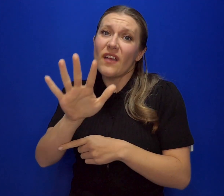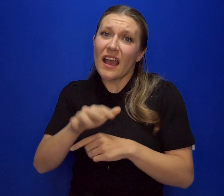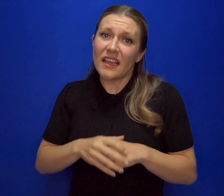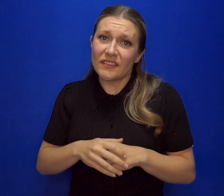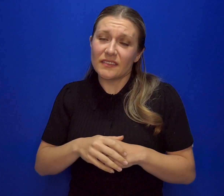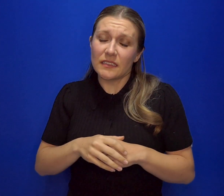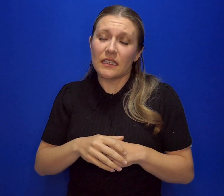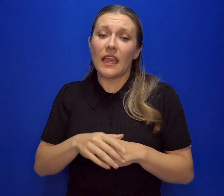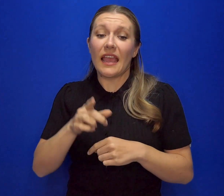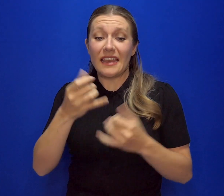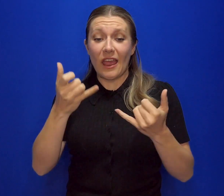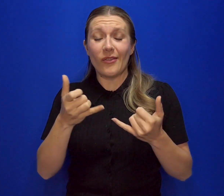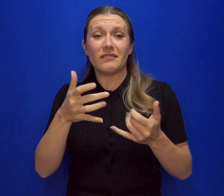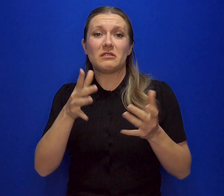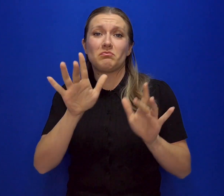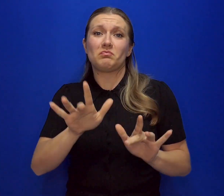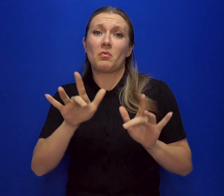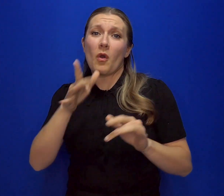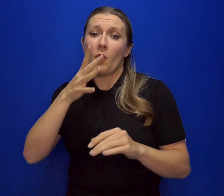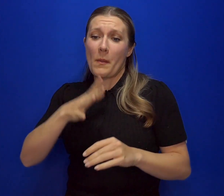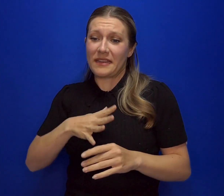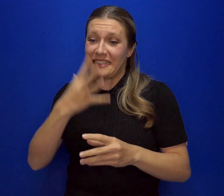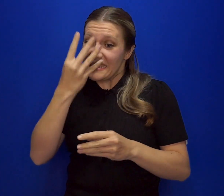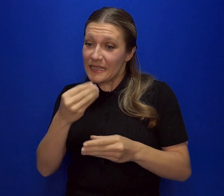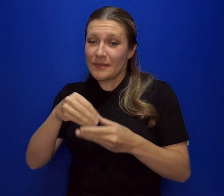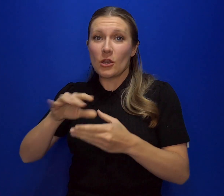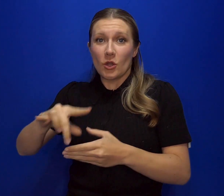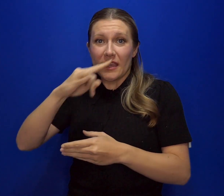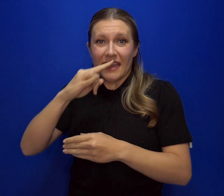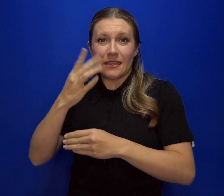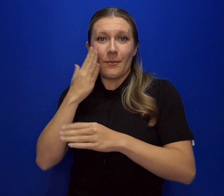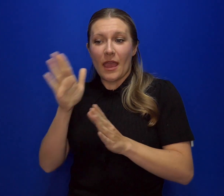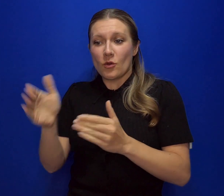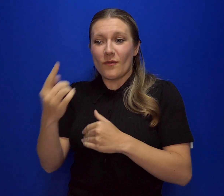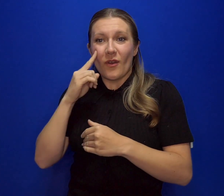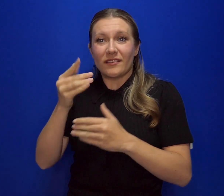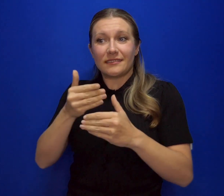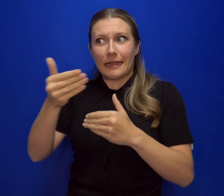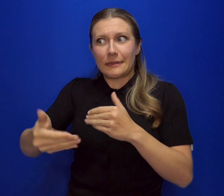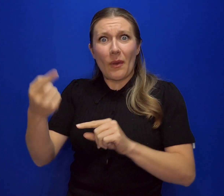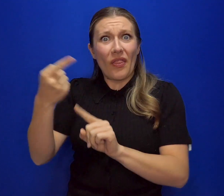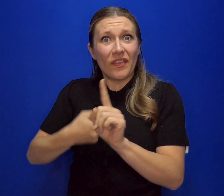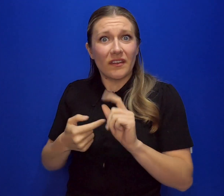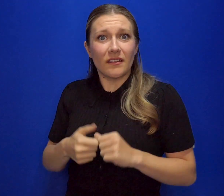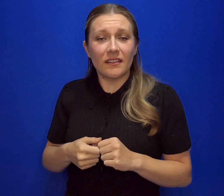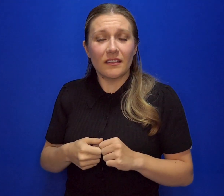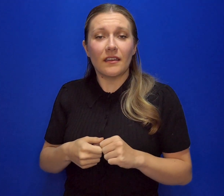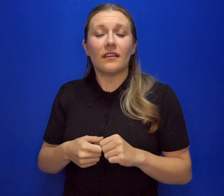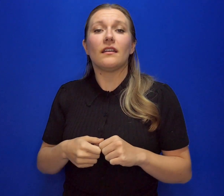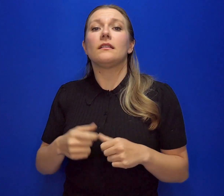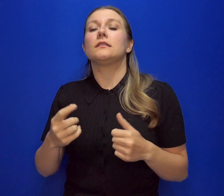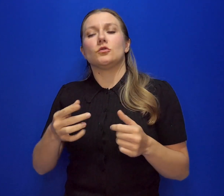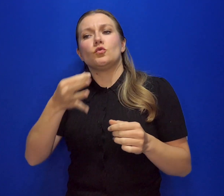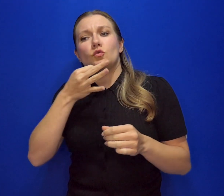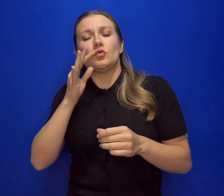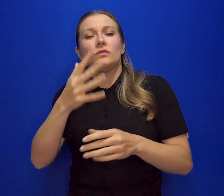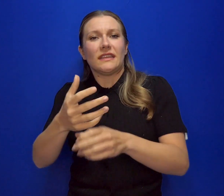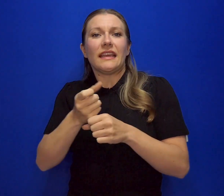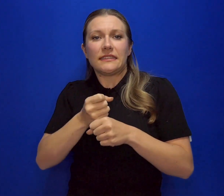poor lady sleeps in his bedroom for the next month. And then she gets a Dexcom that gives her alarms that are a